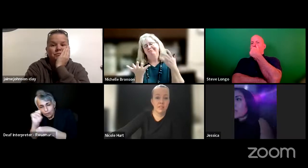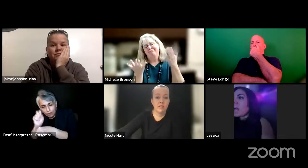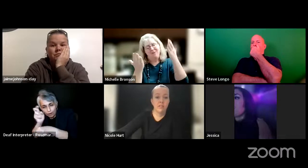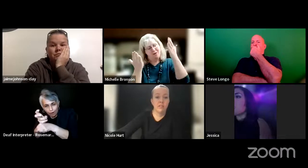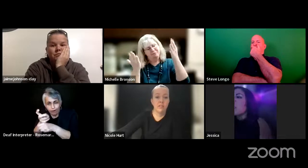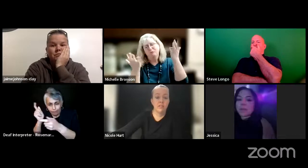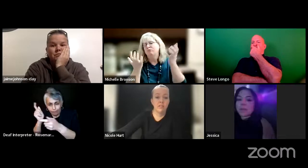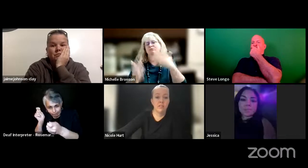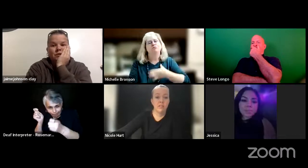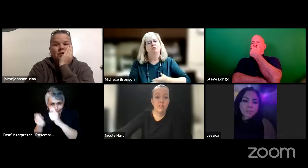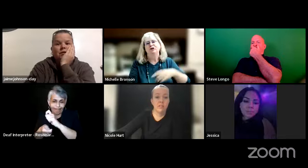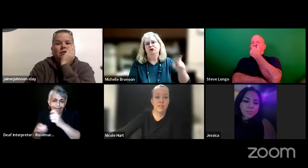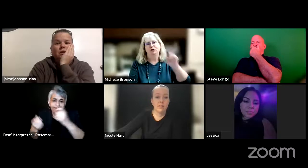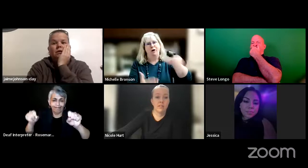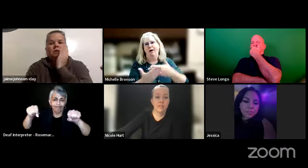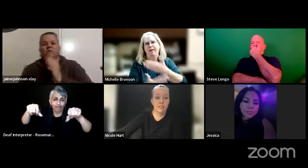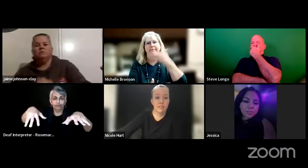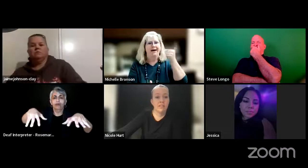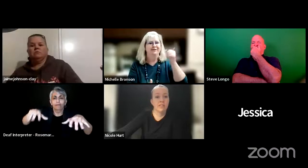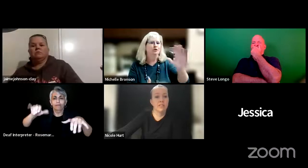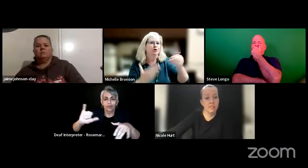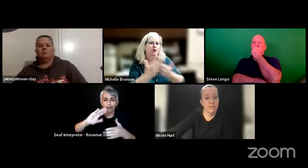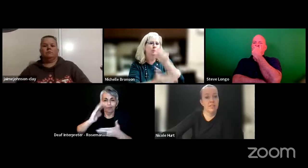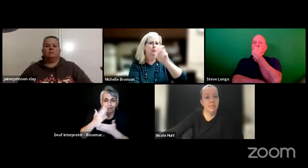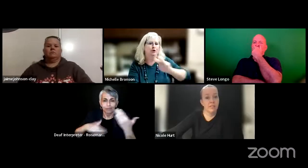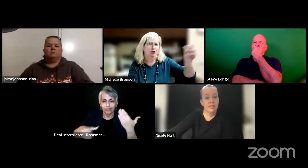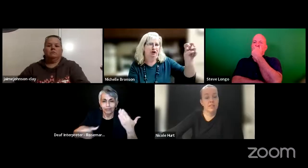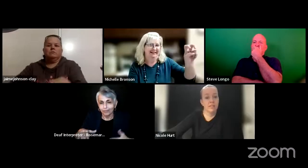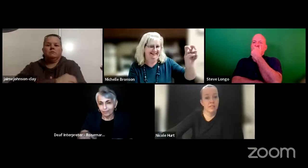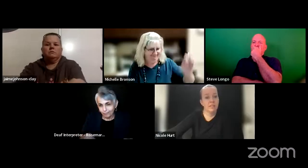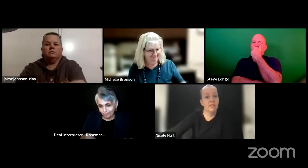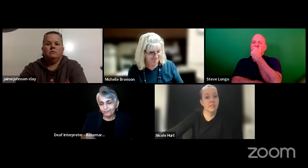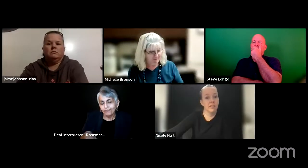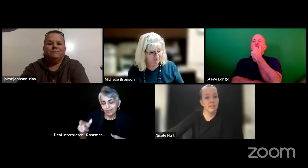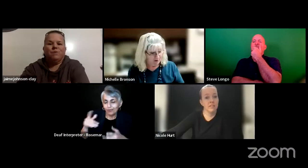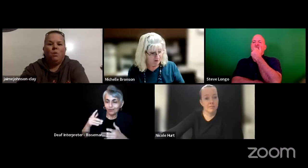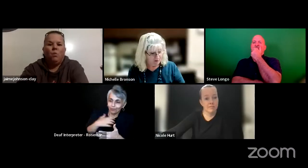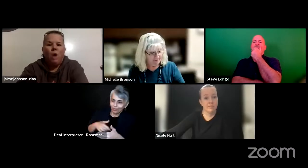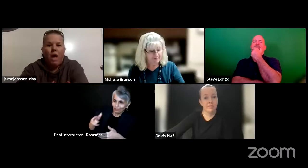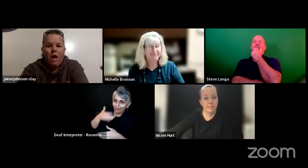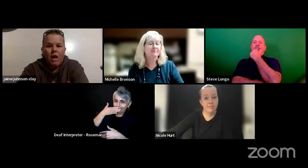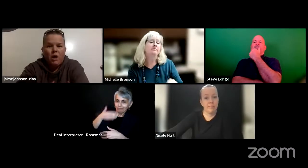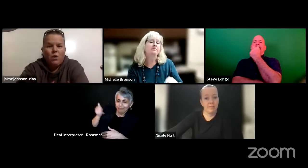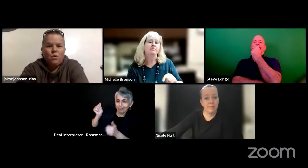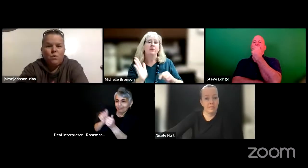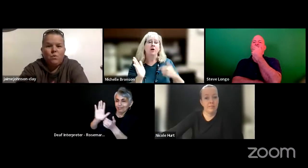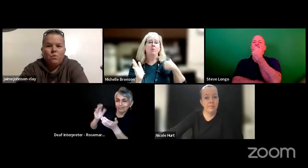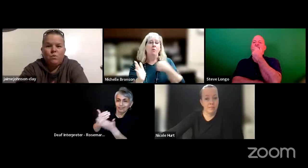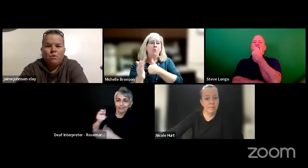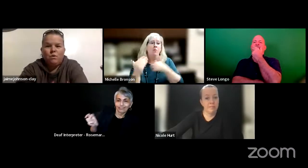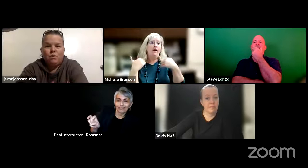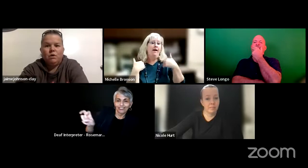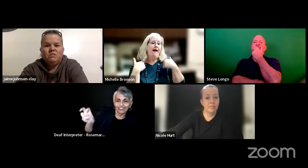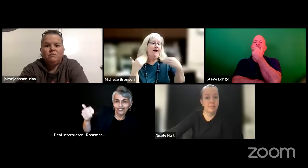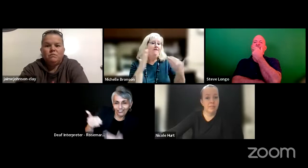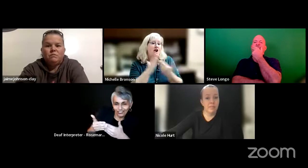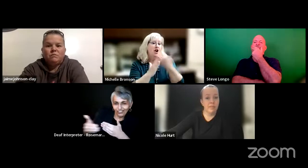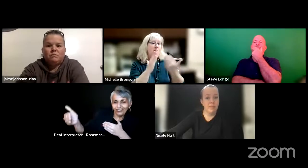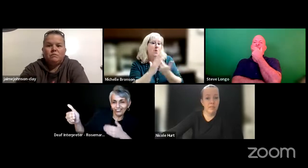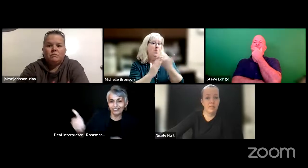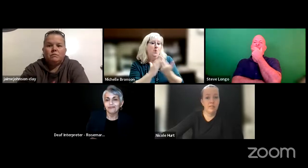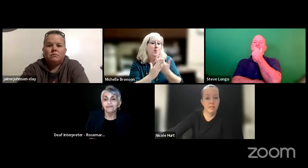have Colleen to thank for that. And we wish her all the best in her new journey.